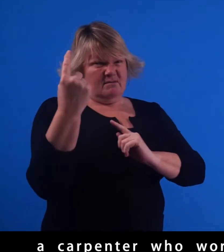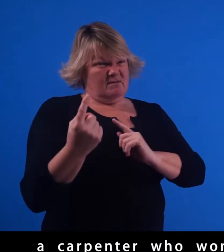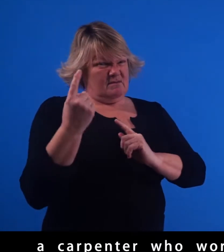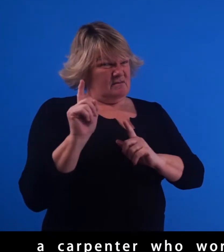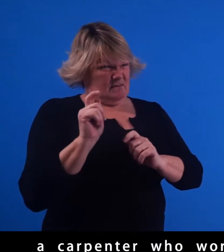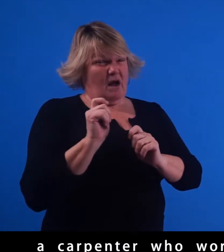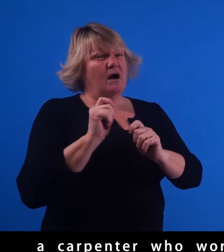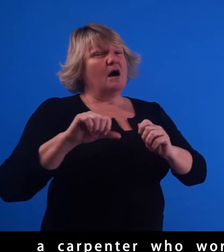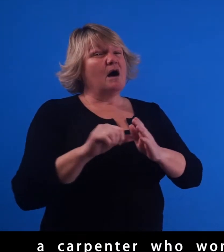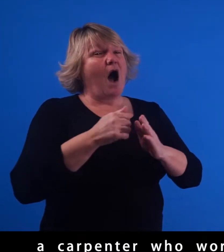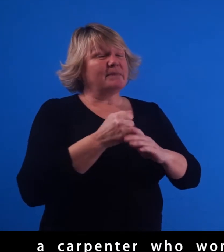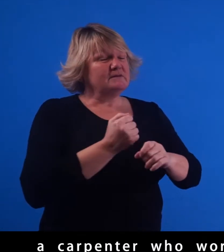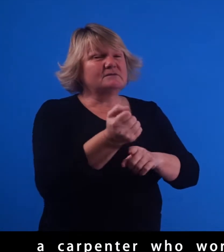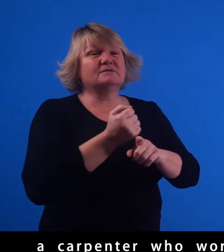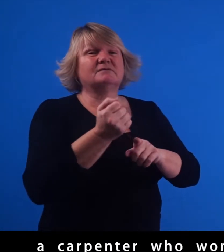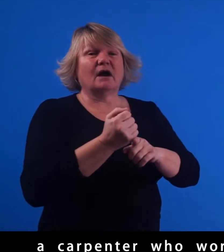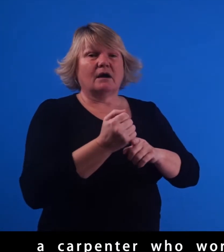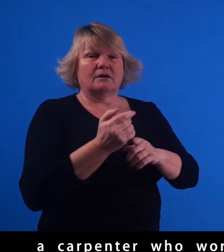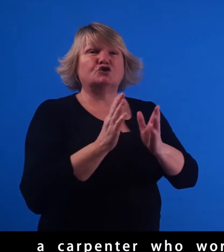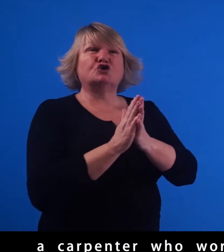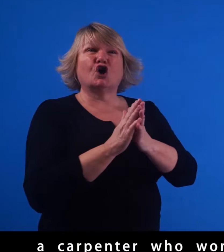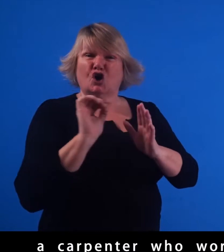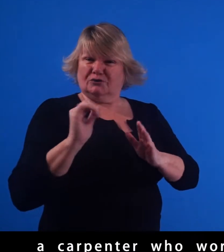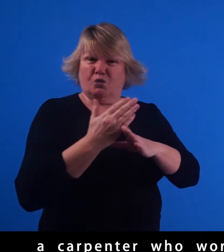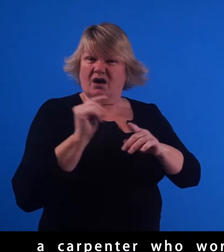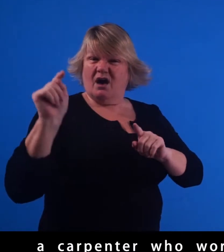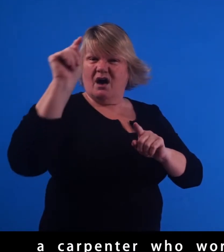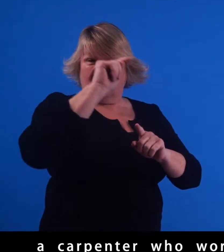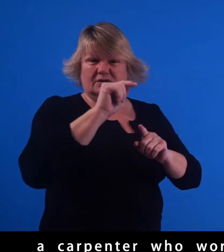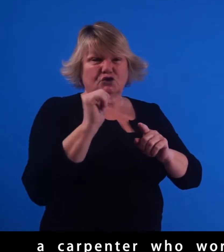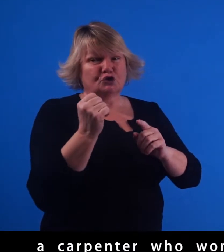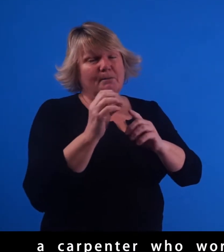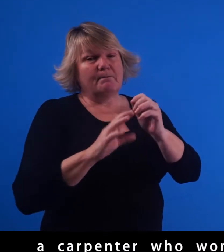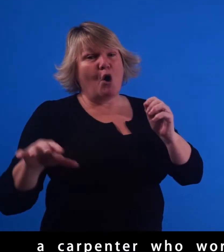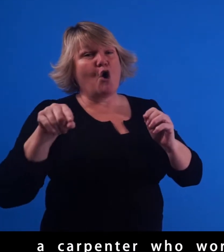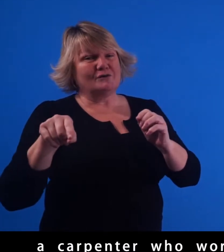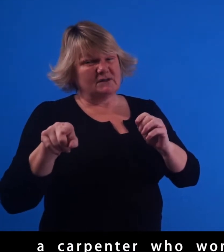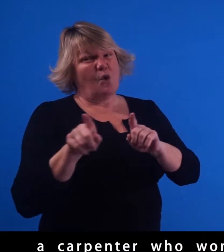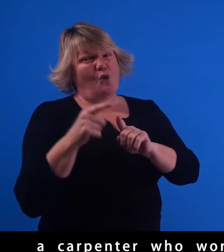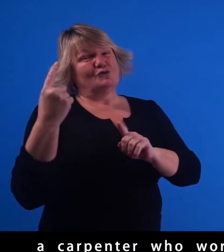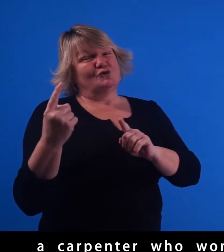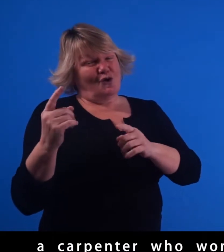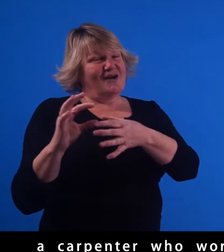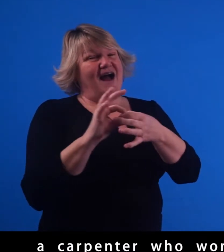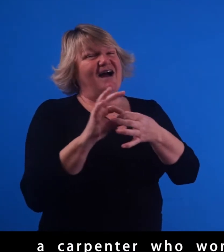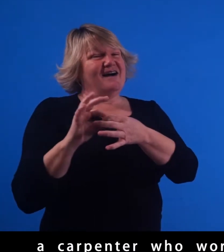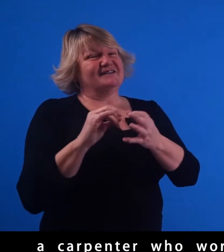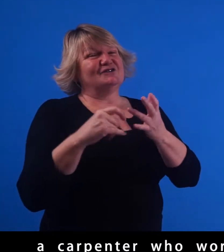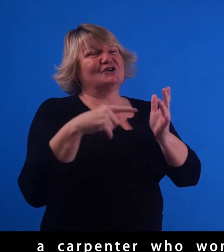a carpenter who worked in churches around the Scottish borders, and an acquaintance of